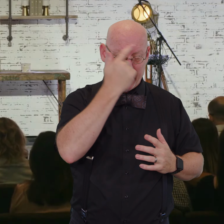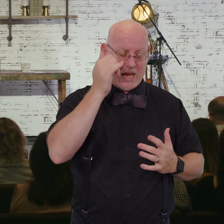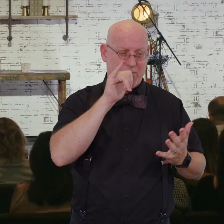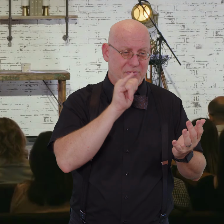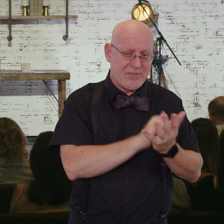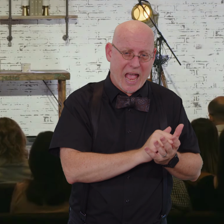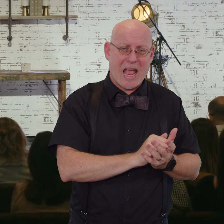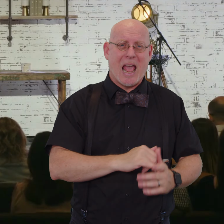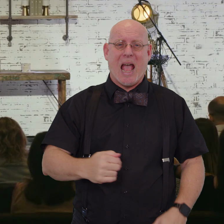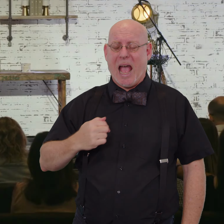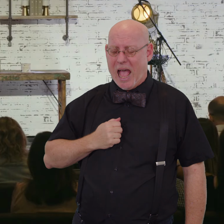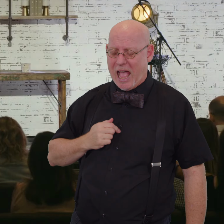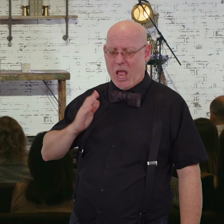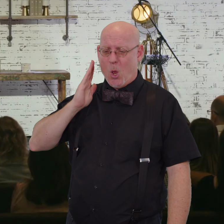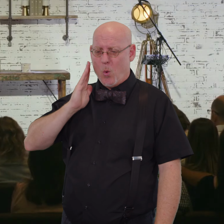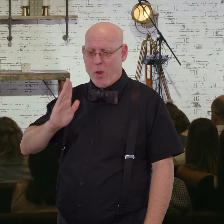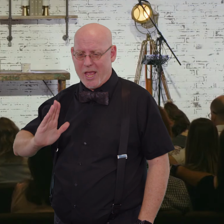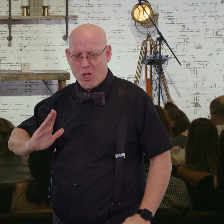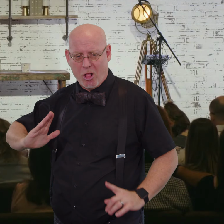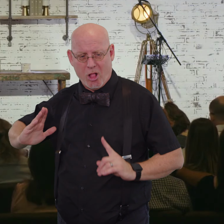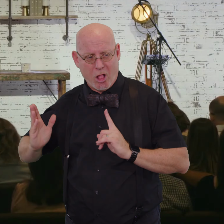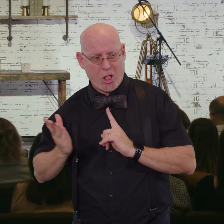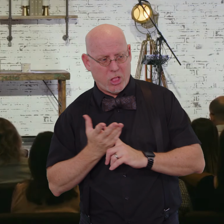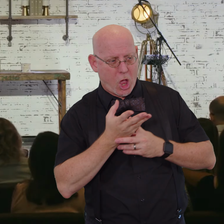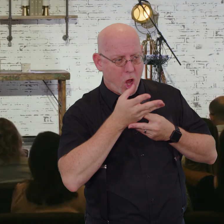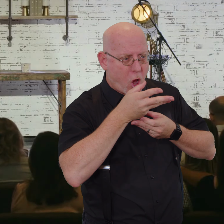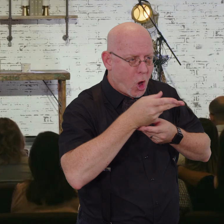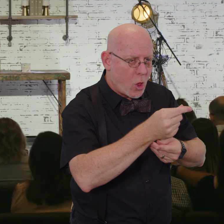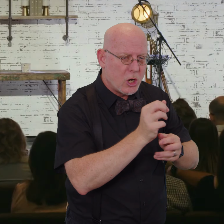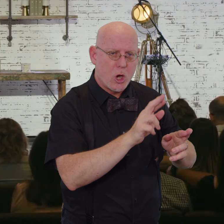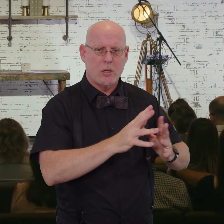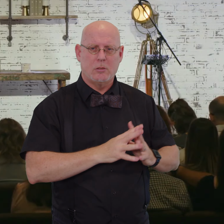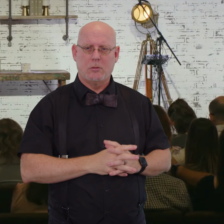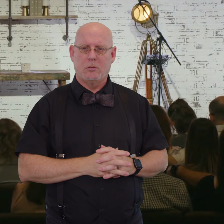therefore behold I will allure her